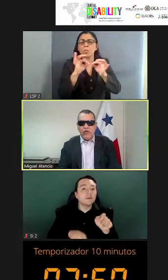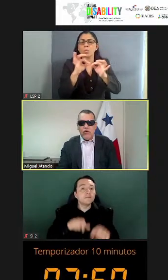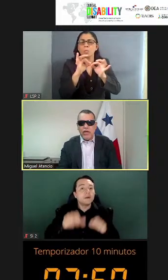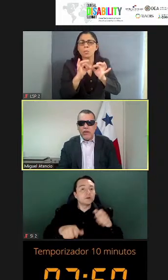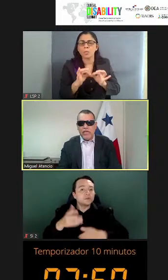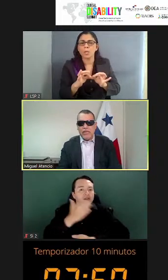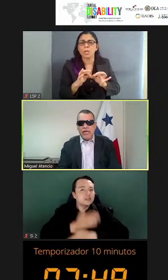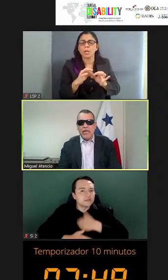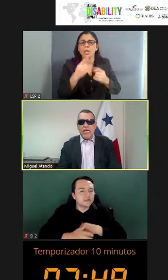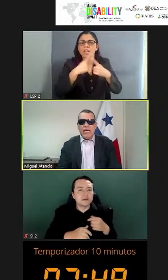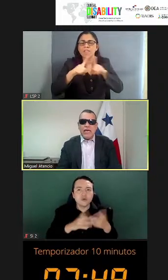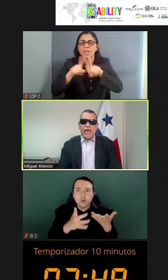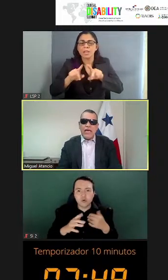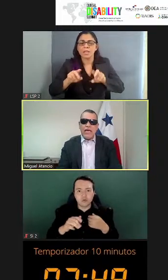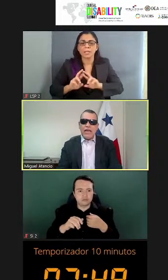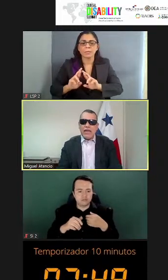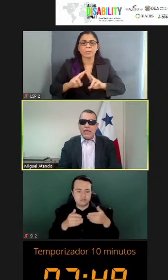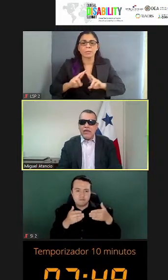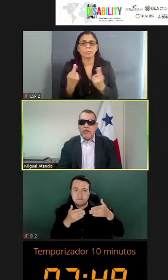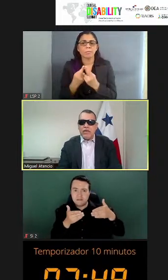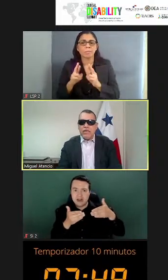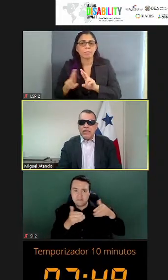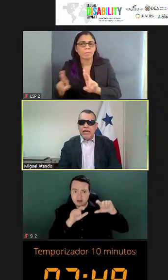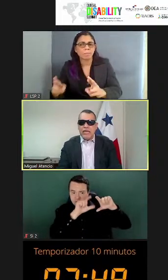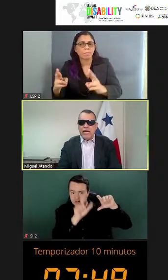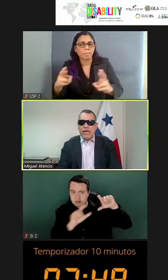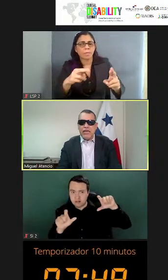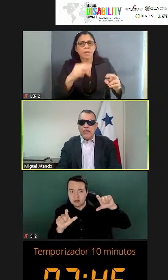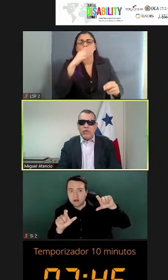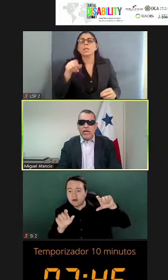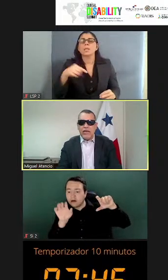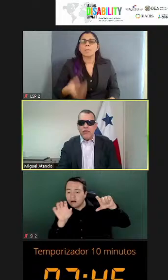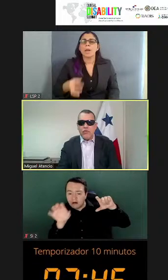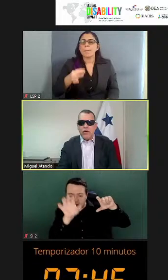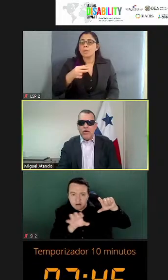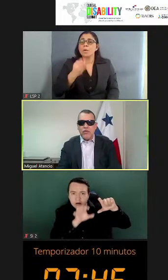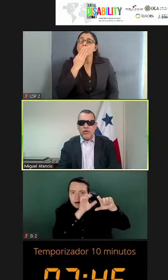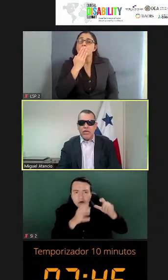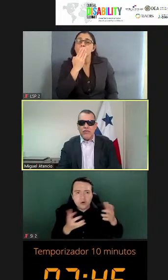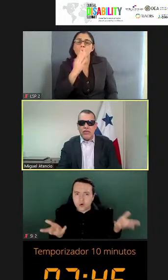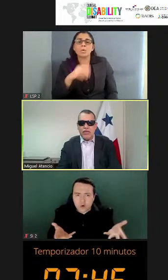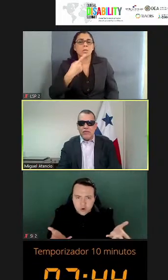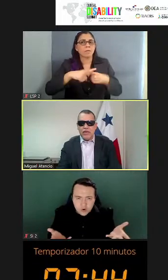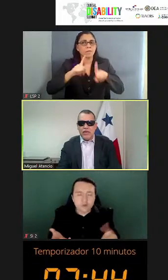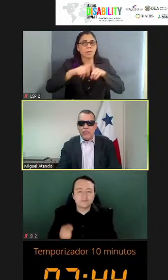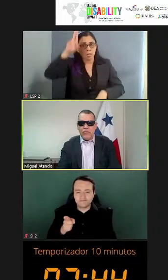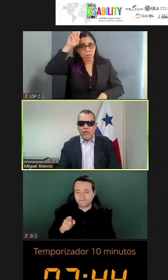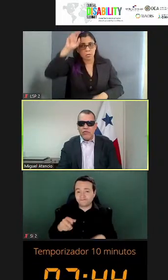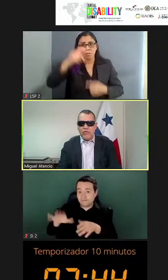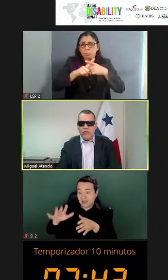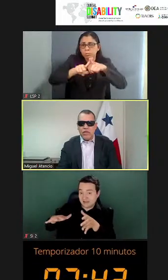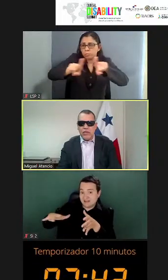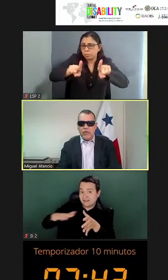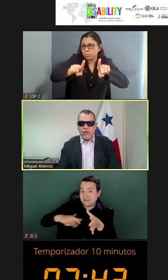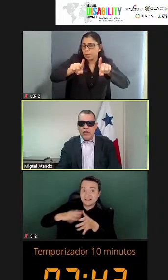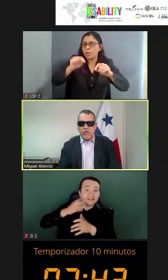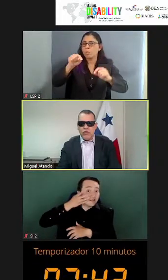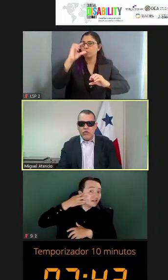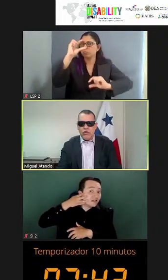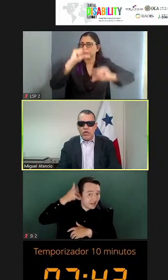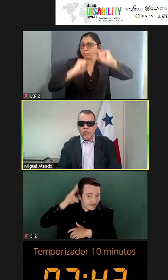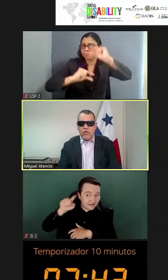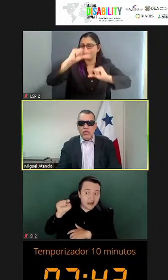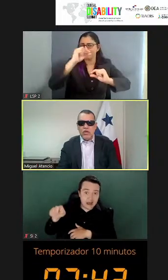disabilities per region and of course the indigenous region is the one with the